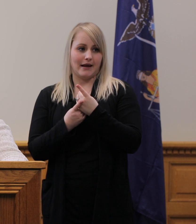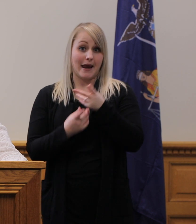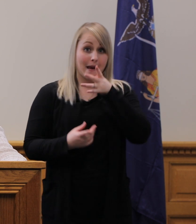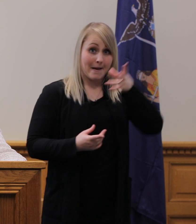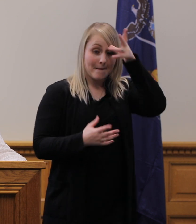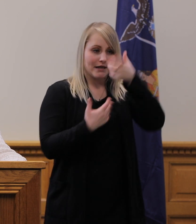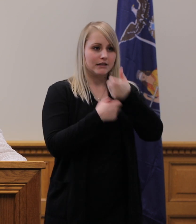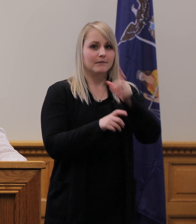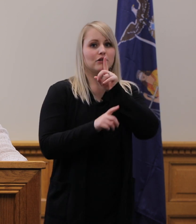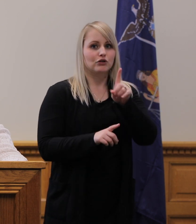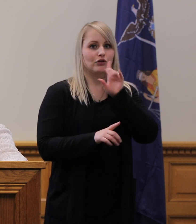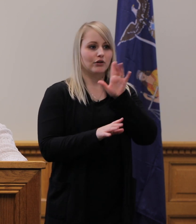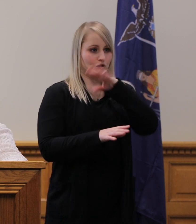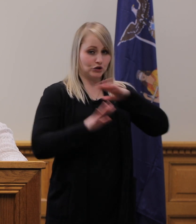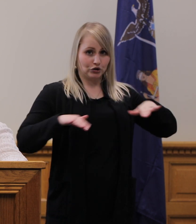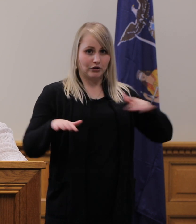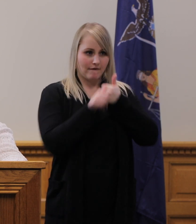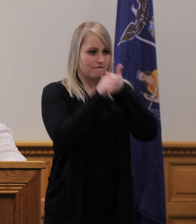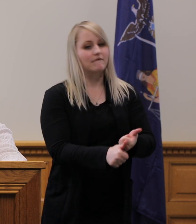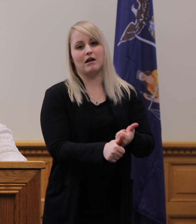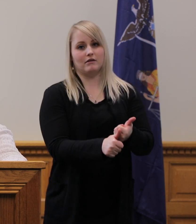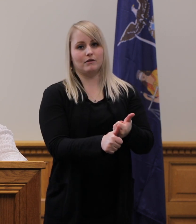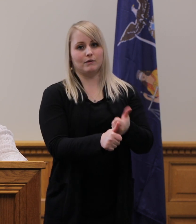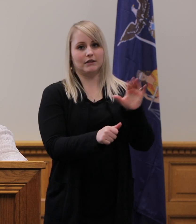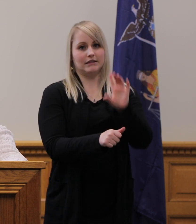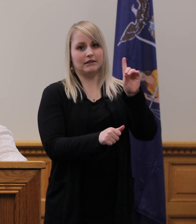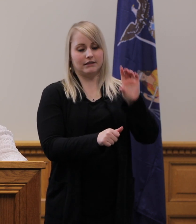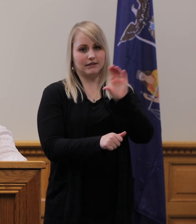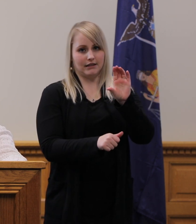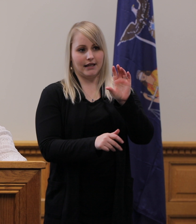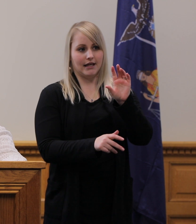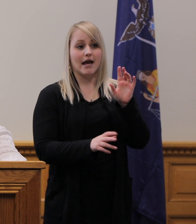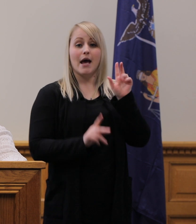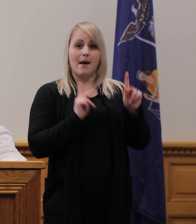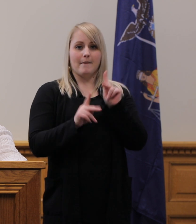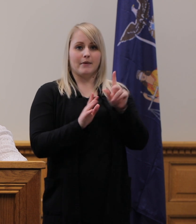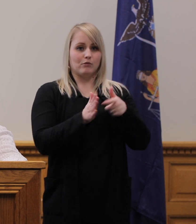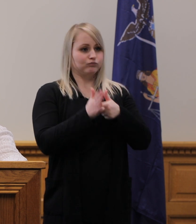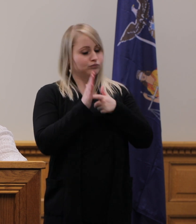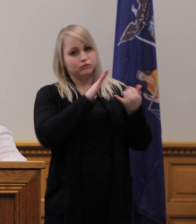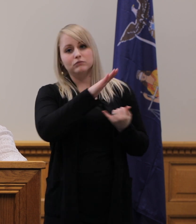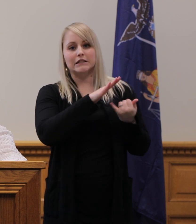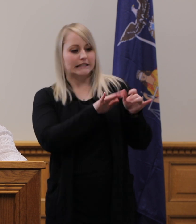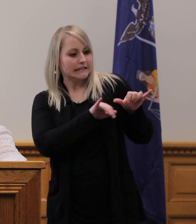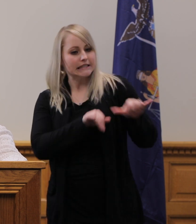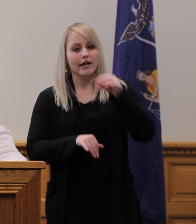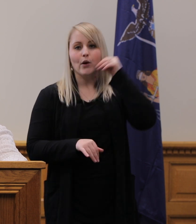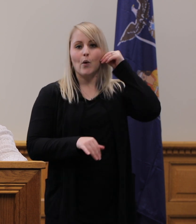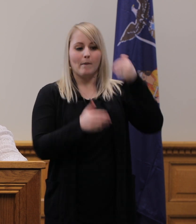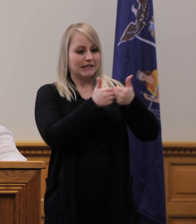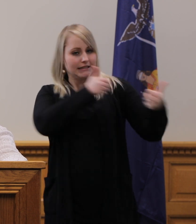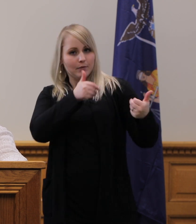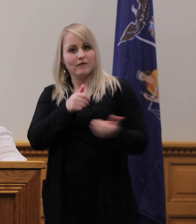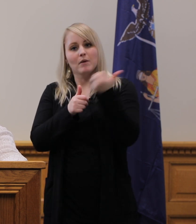children are following isolation and quarantine orders as well. People in quarantine should stay home, separate themselves